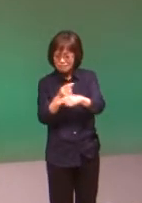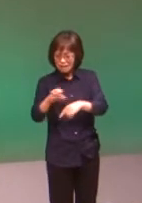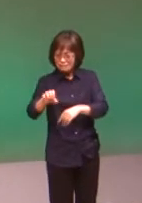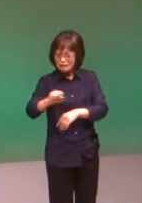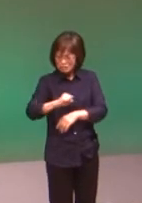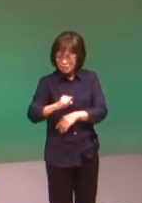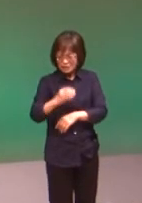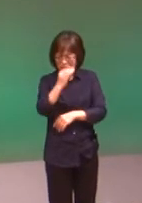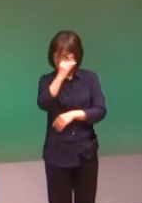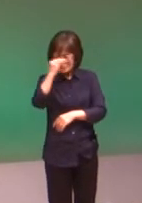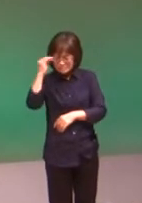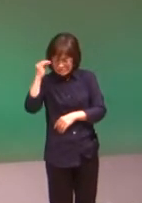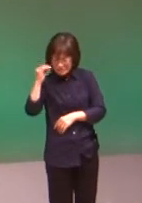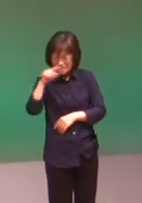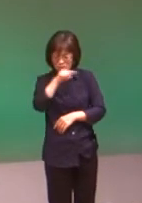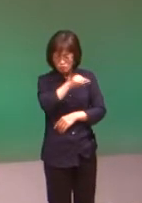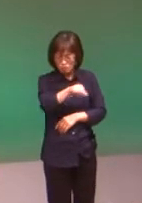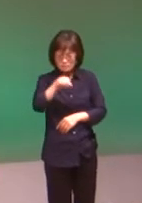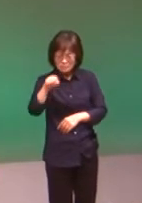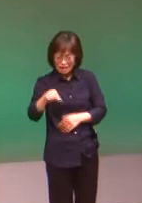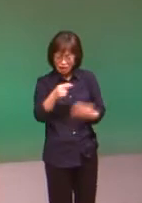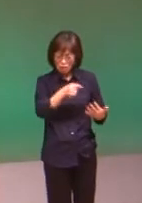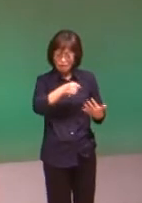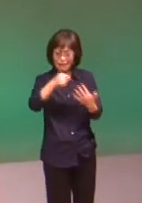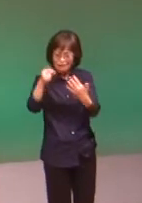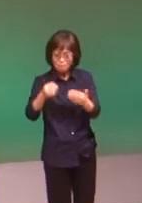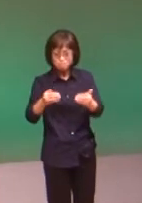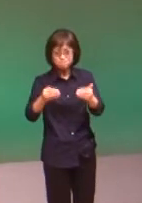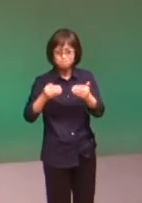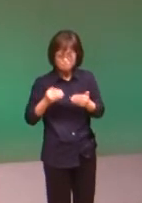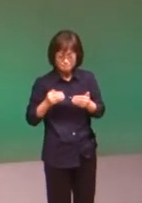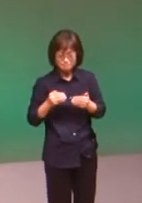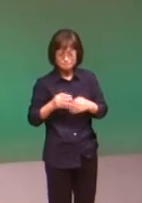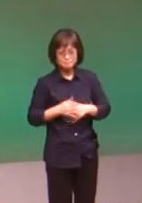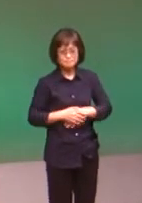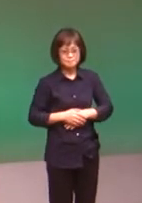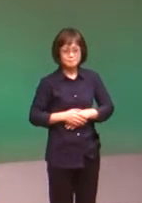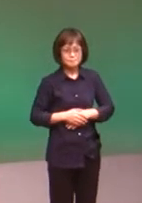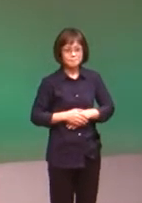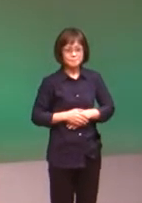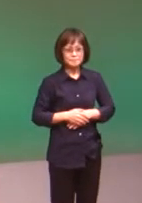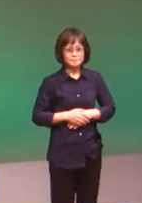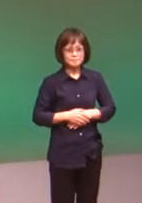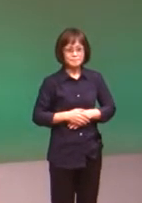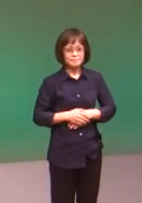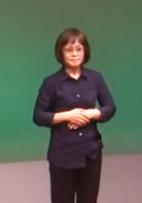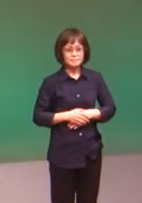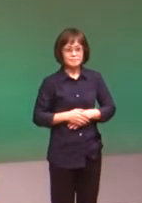suicide and the intelligent use of our scientific conquests.